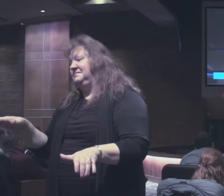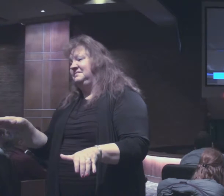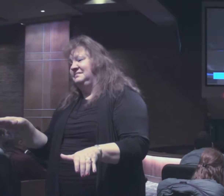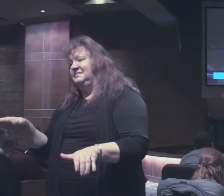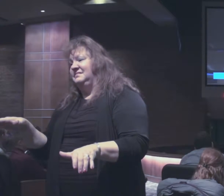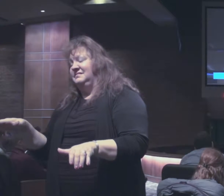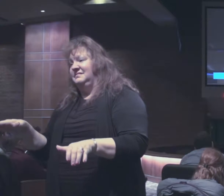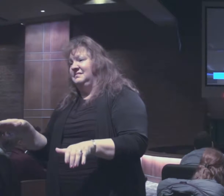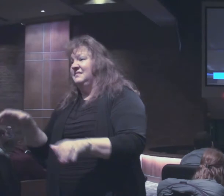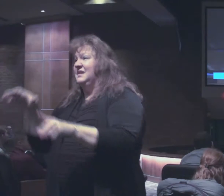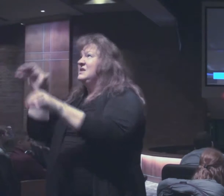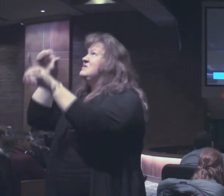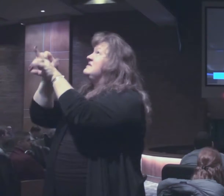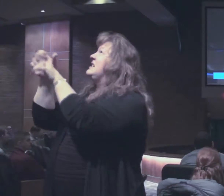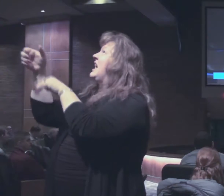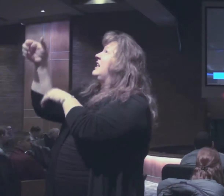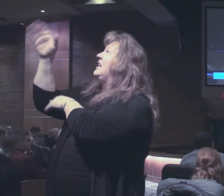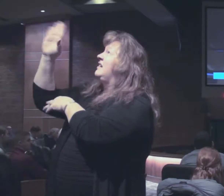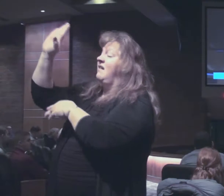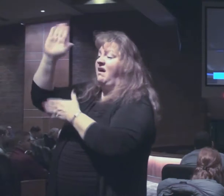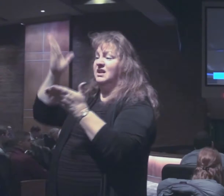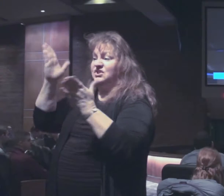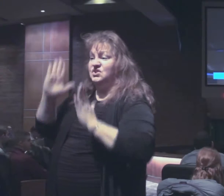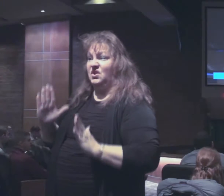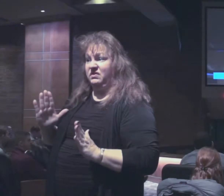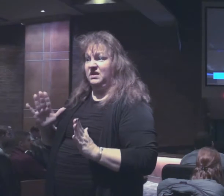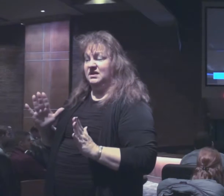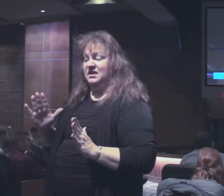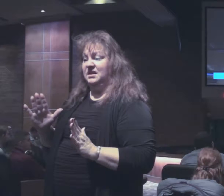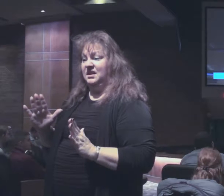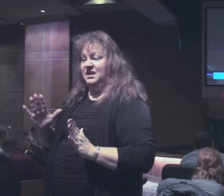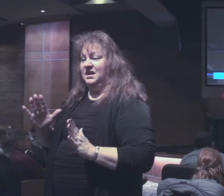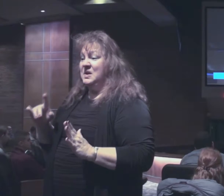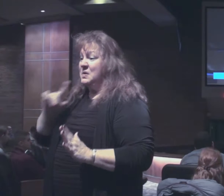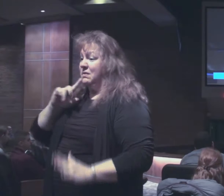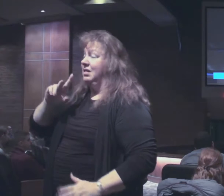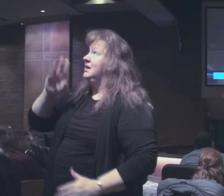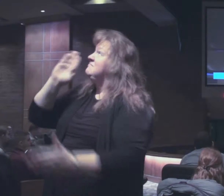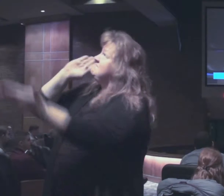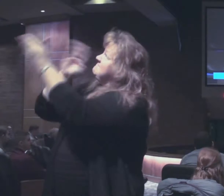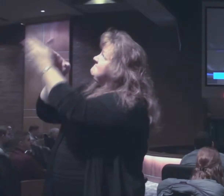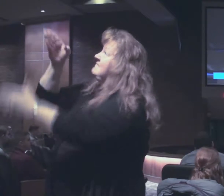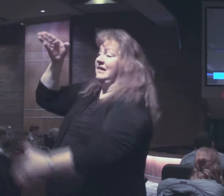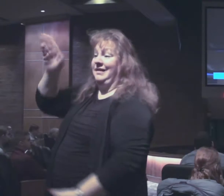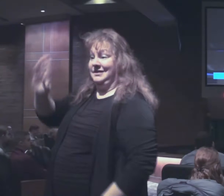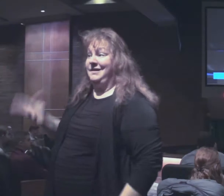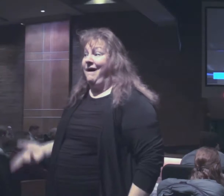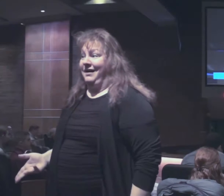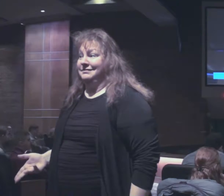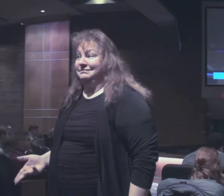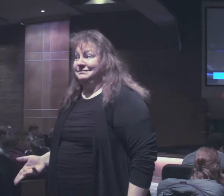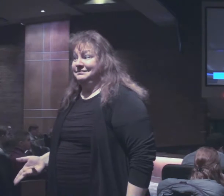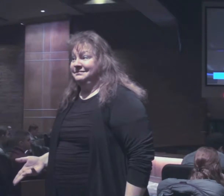of attacking God's servant, which is really an attack against God.